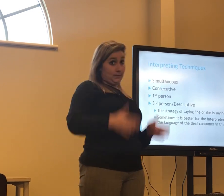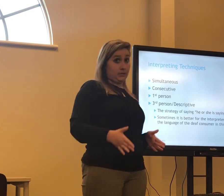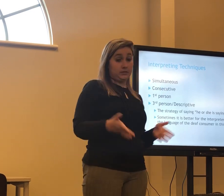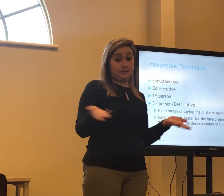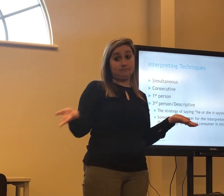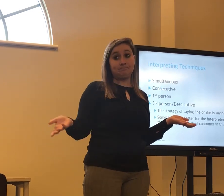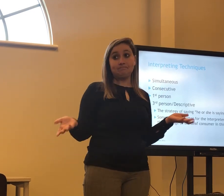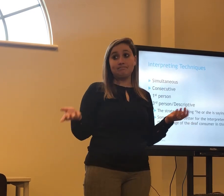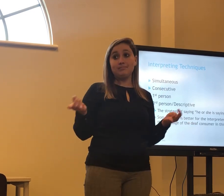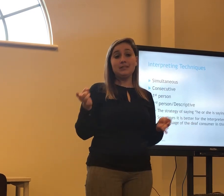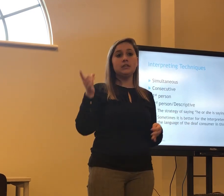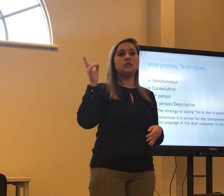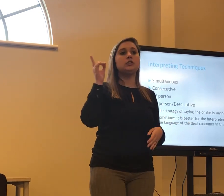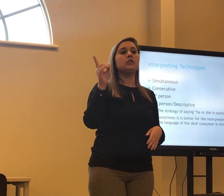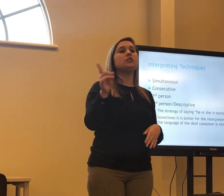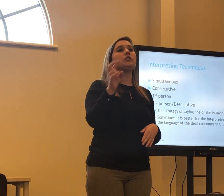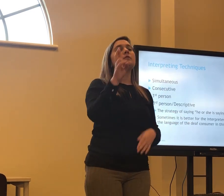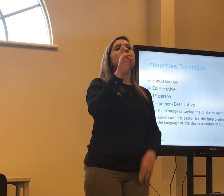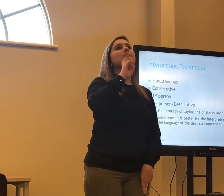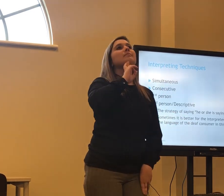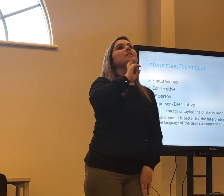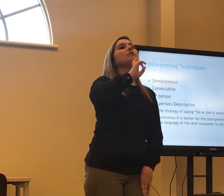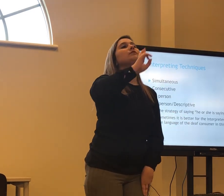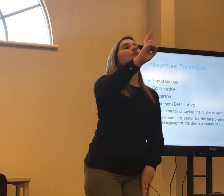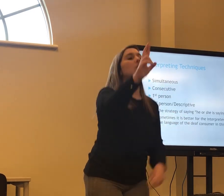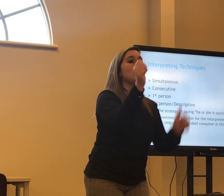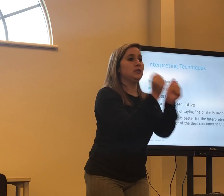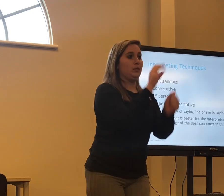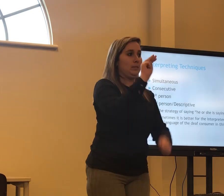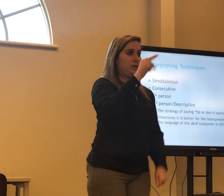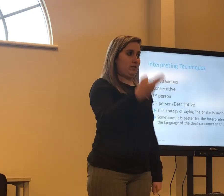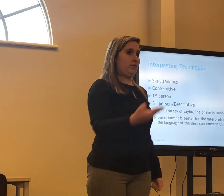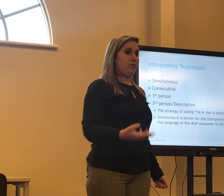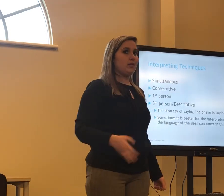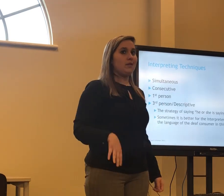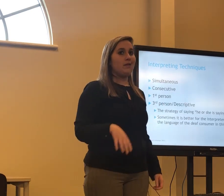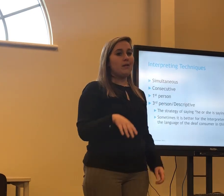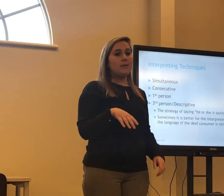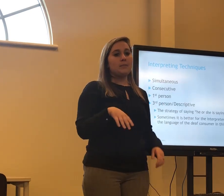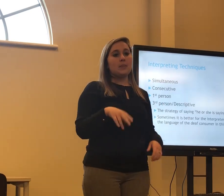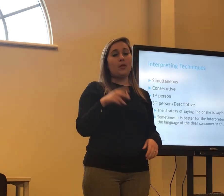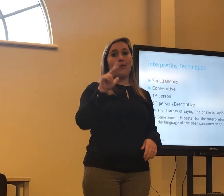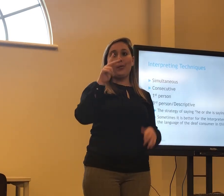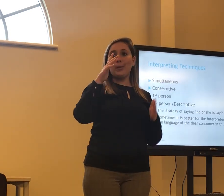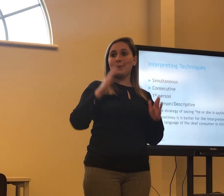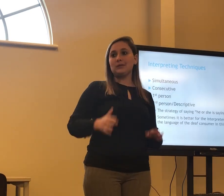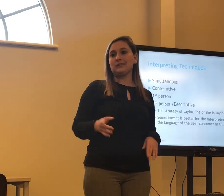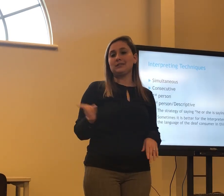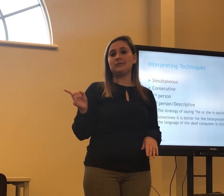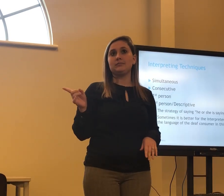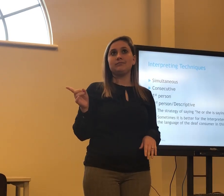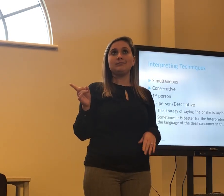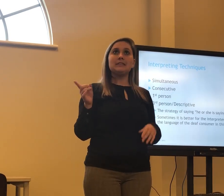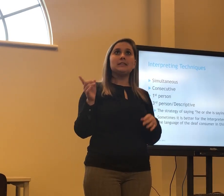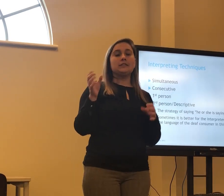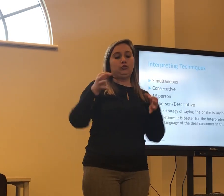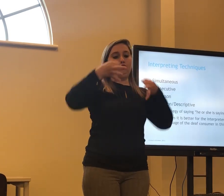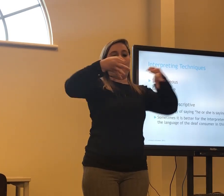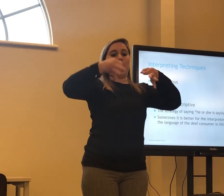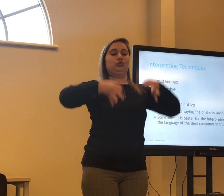This is your best friend in mental health. Third person interpreting. So it's also called descriptive interpreting.